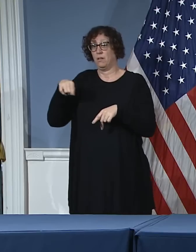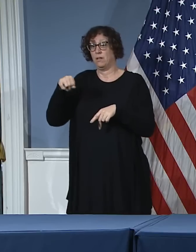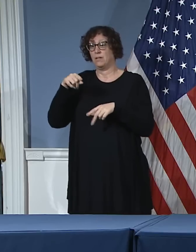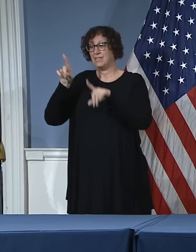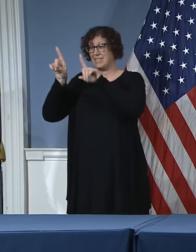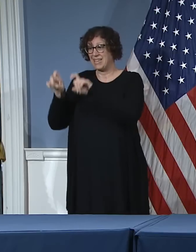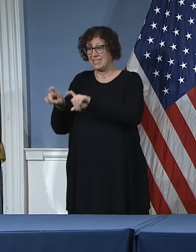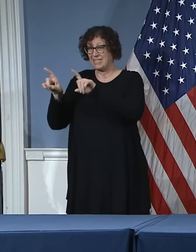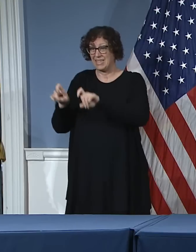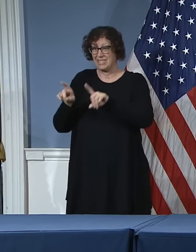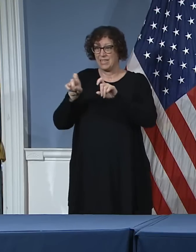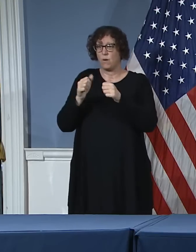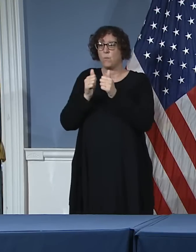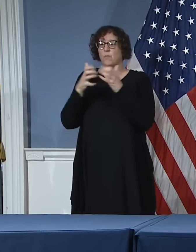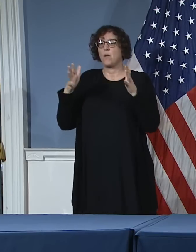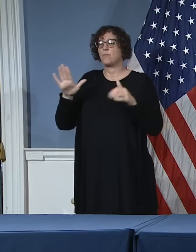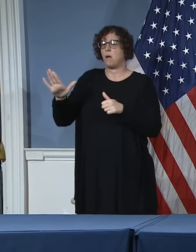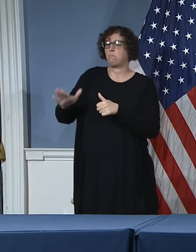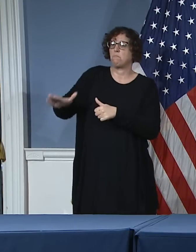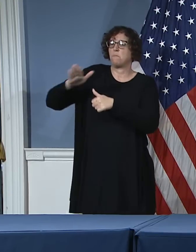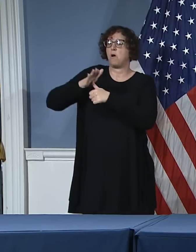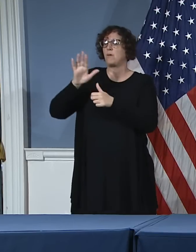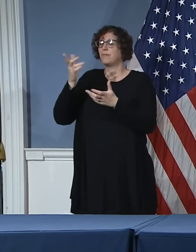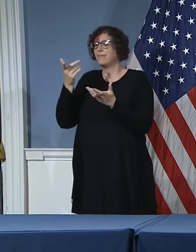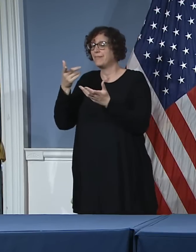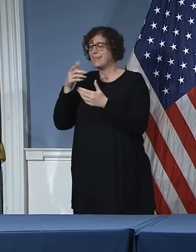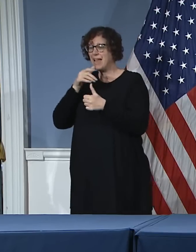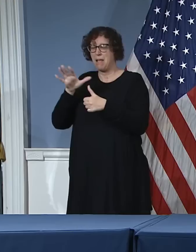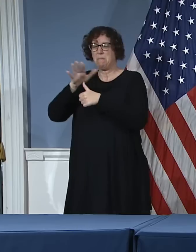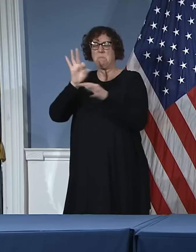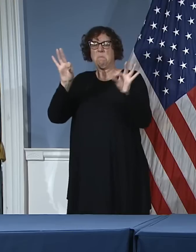without that prioritization. So I think that's part of it.